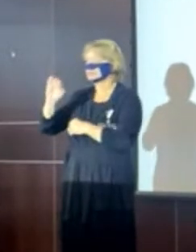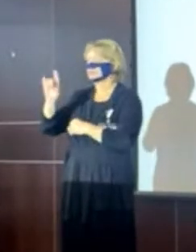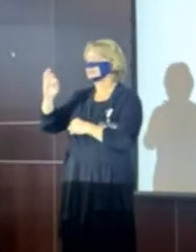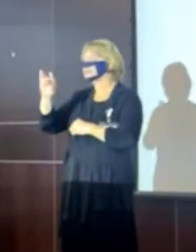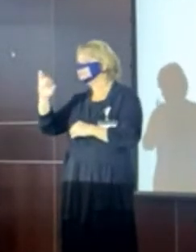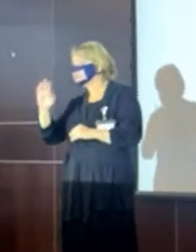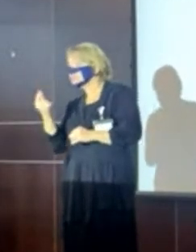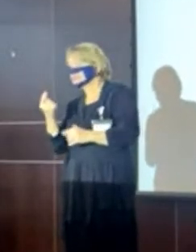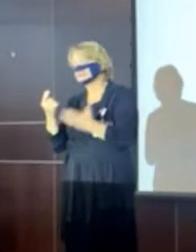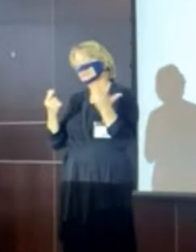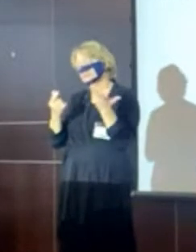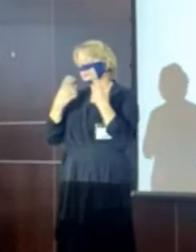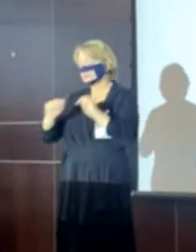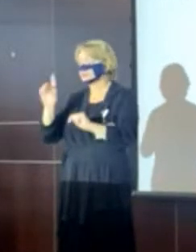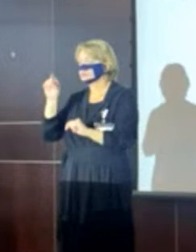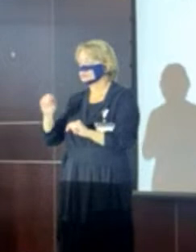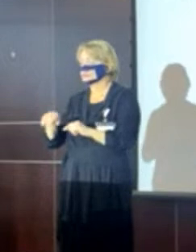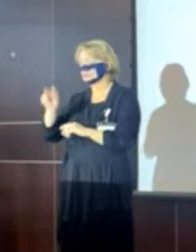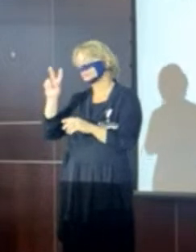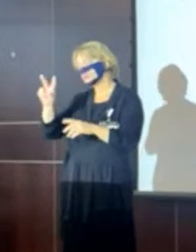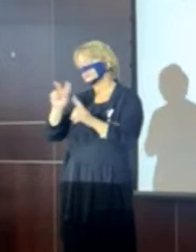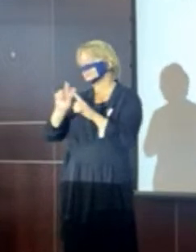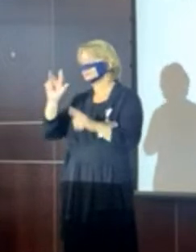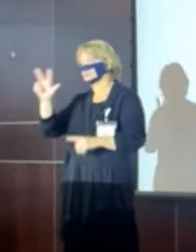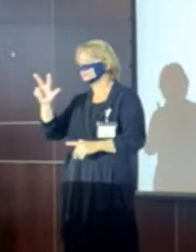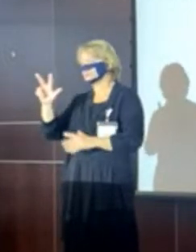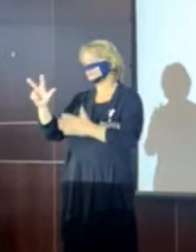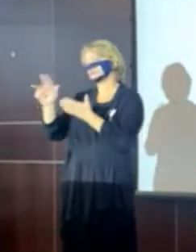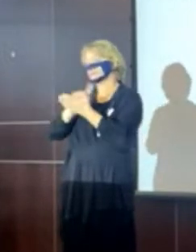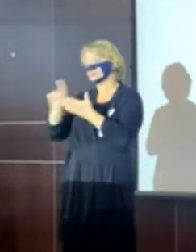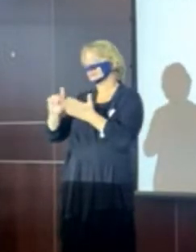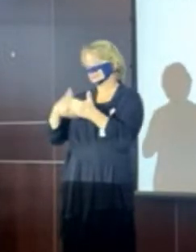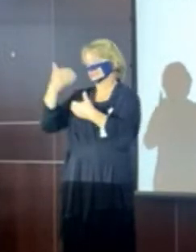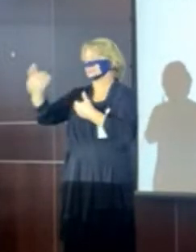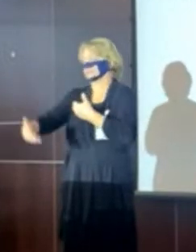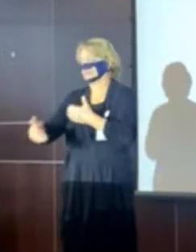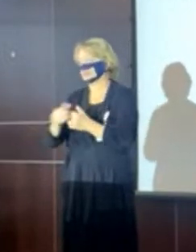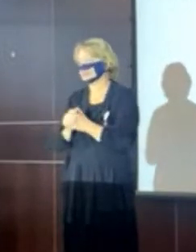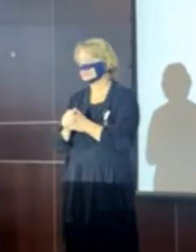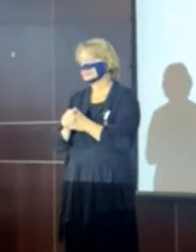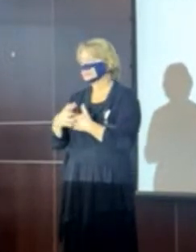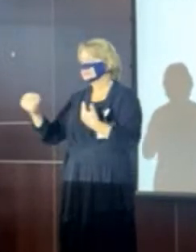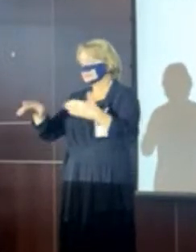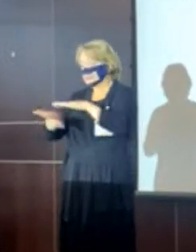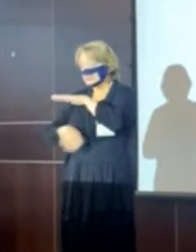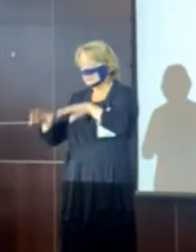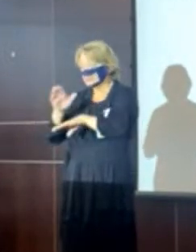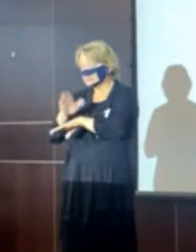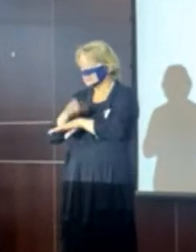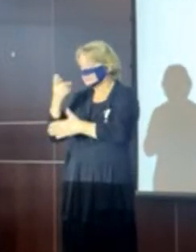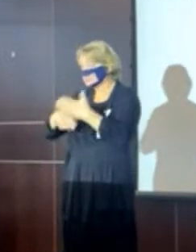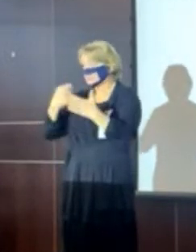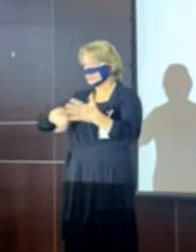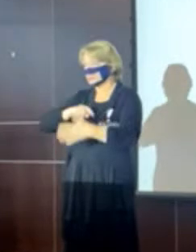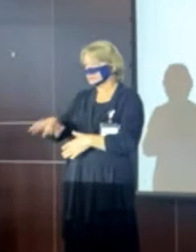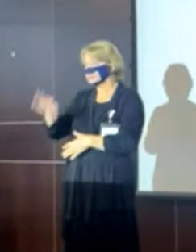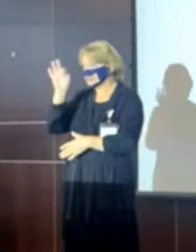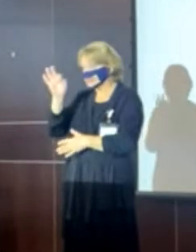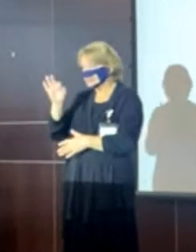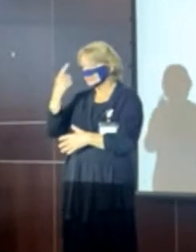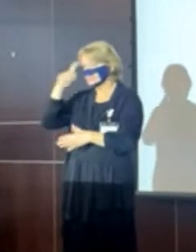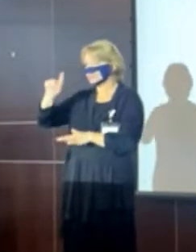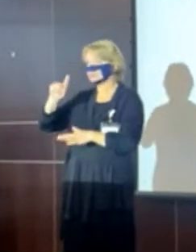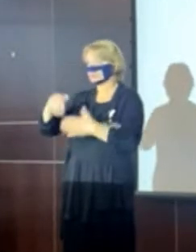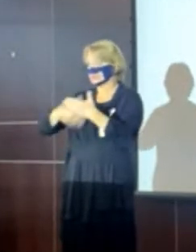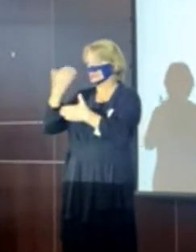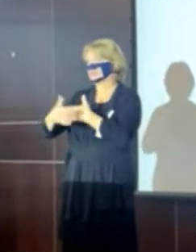3 weeks in advance. We still continue to see, based on our modeling, an increase in cases for the next 2 to 3